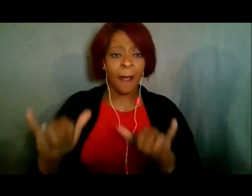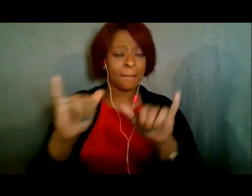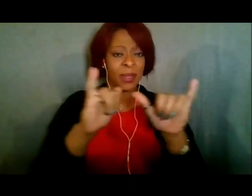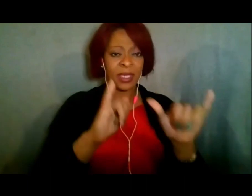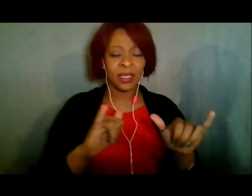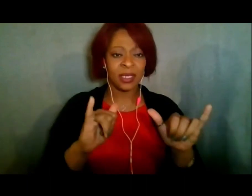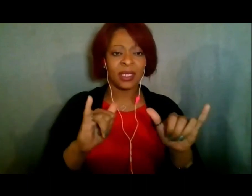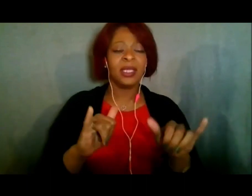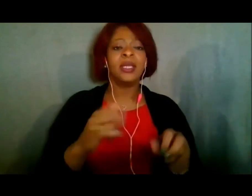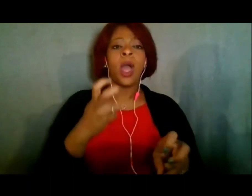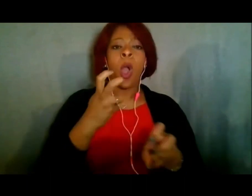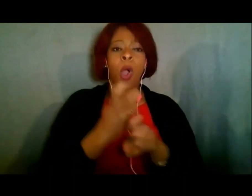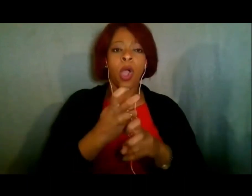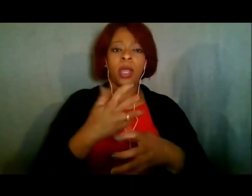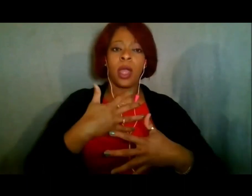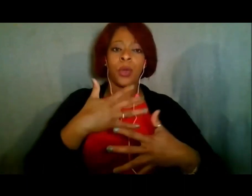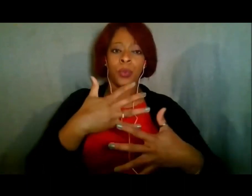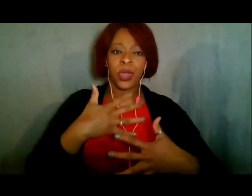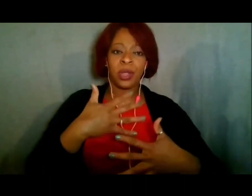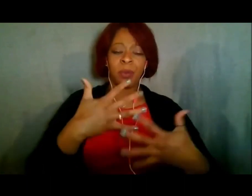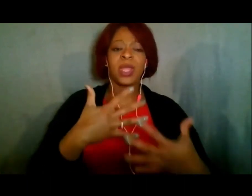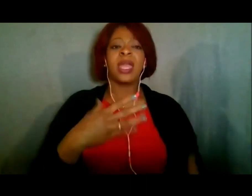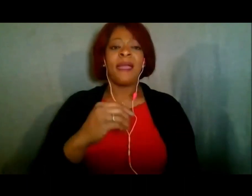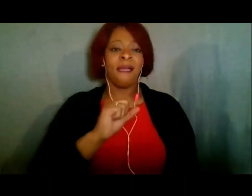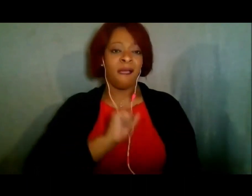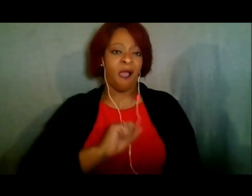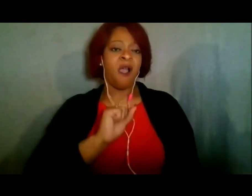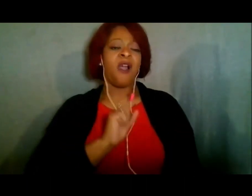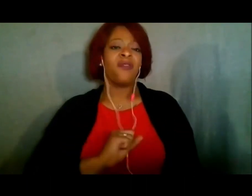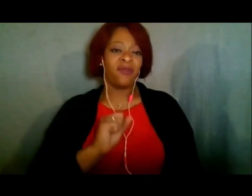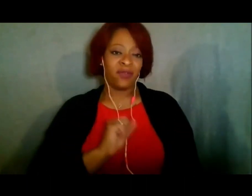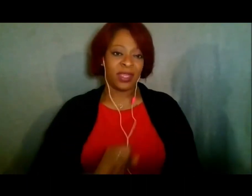is the shortness of breath and the cough.